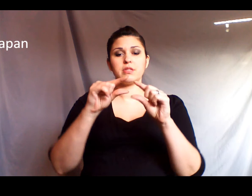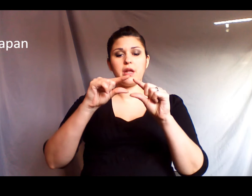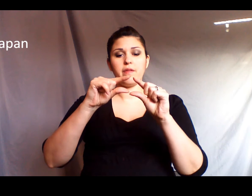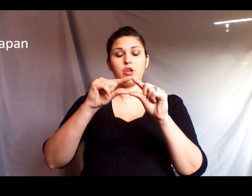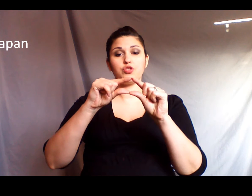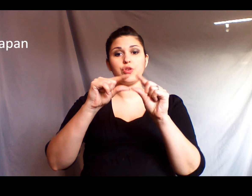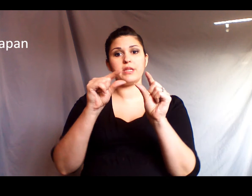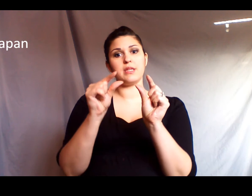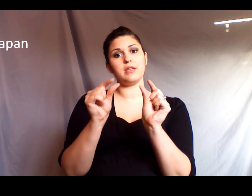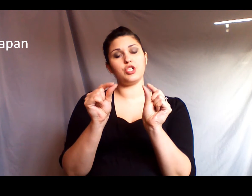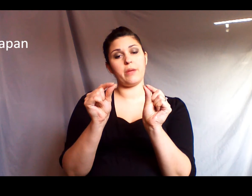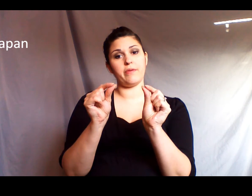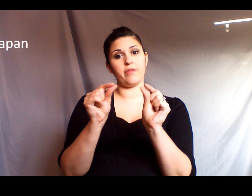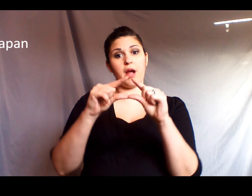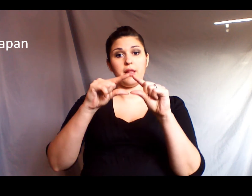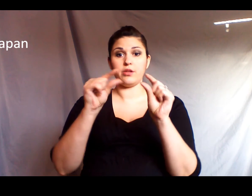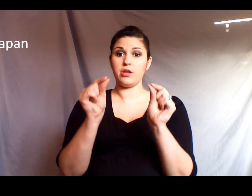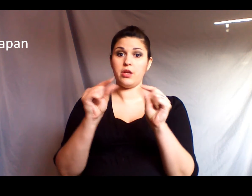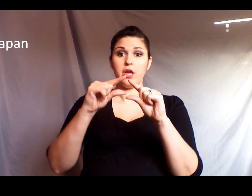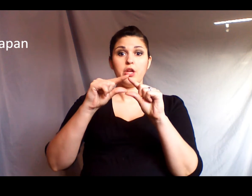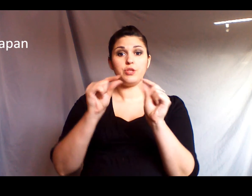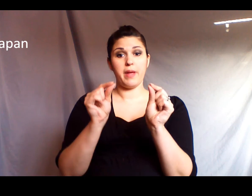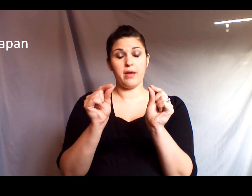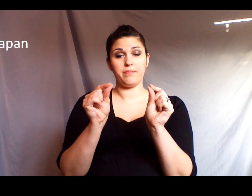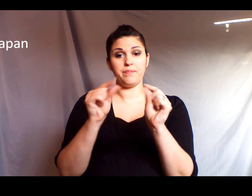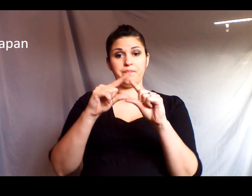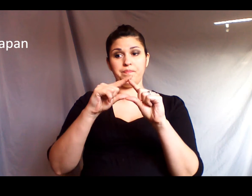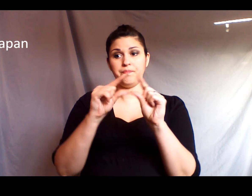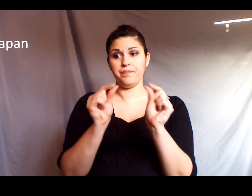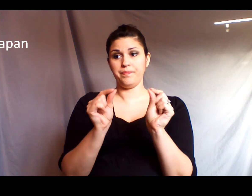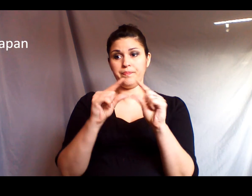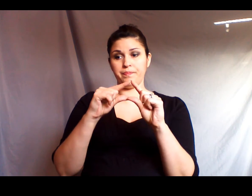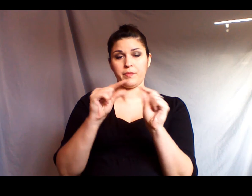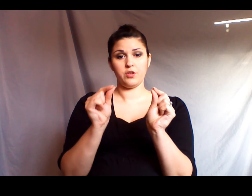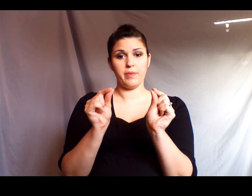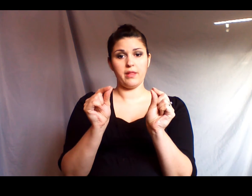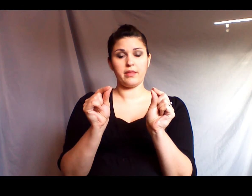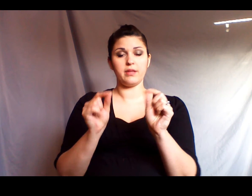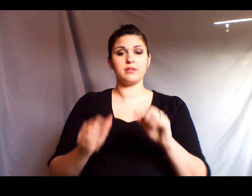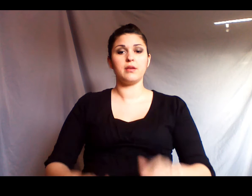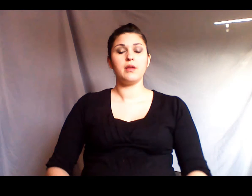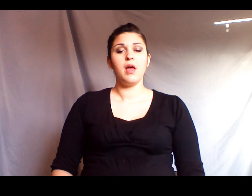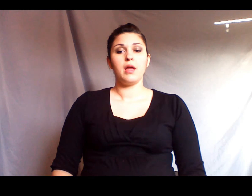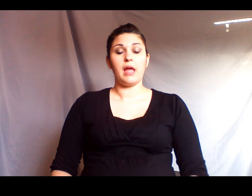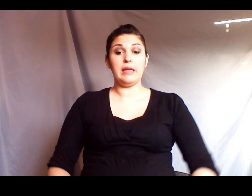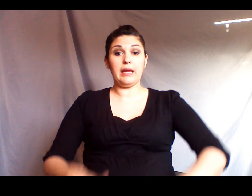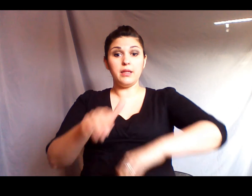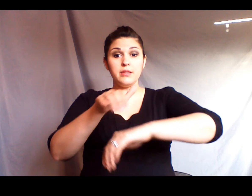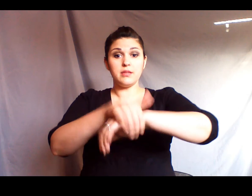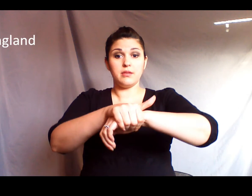kind of like you're tracing the shape of their island. Japan like this. Okay, England.